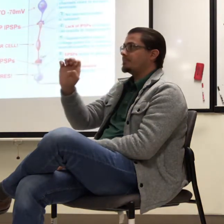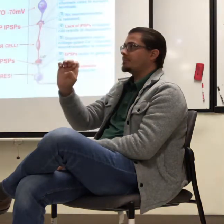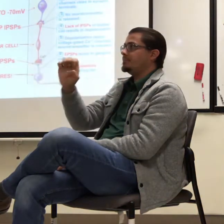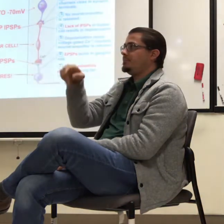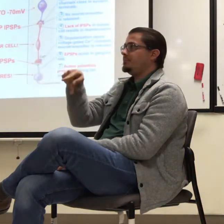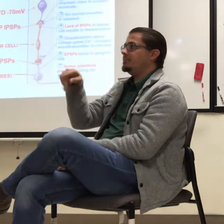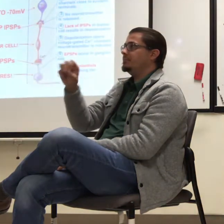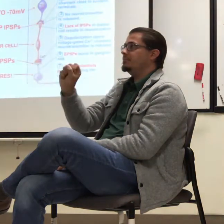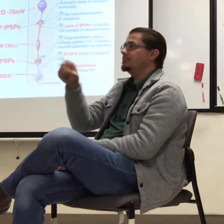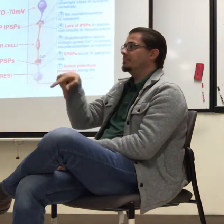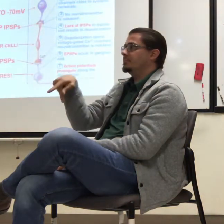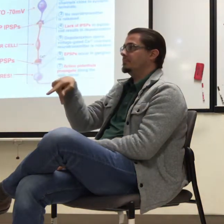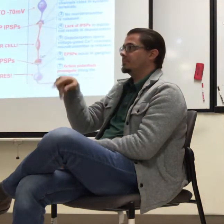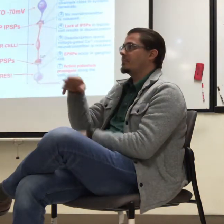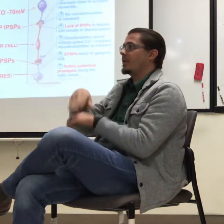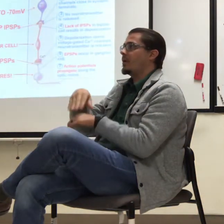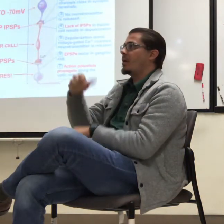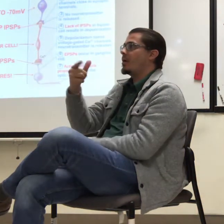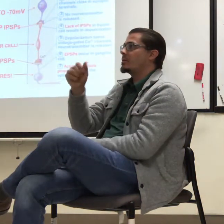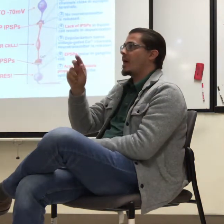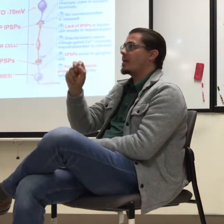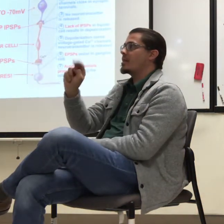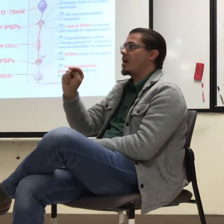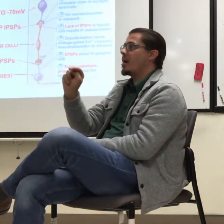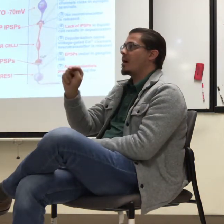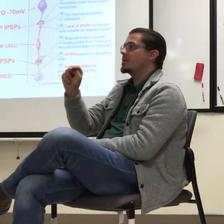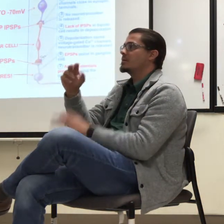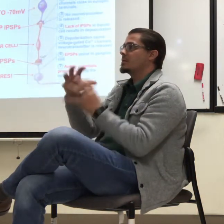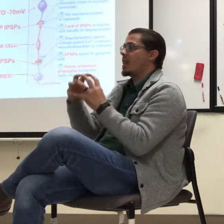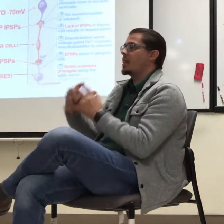EPSPs on ganglion cell.